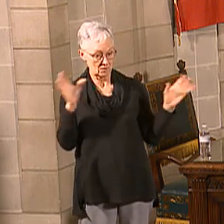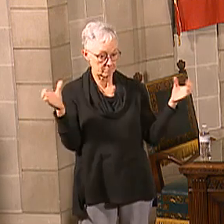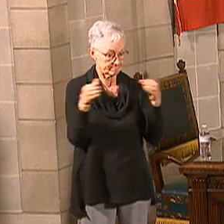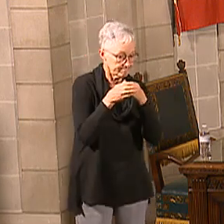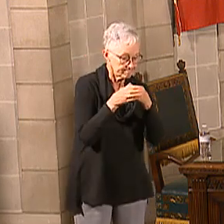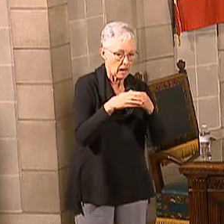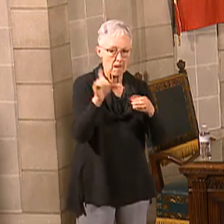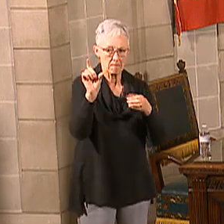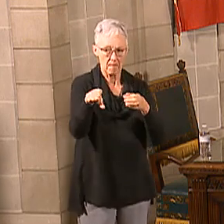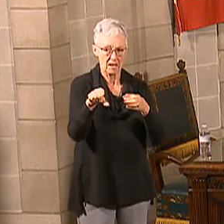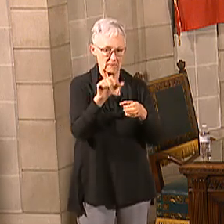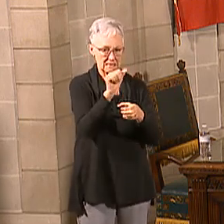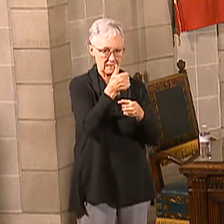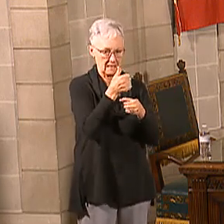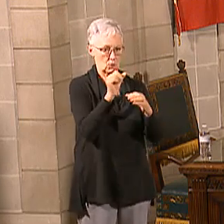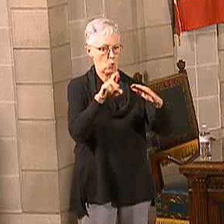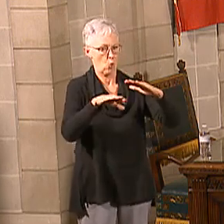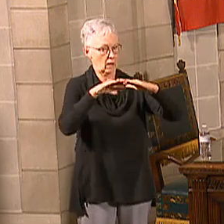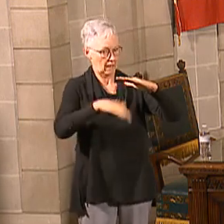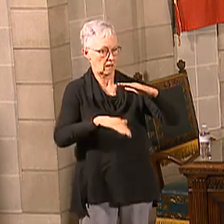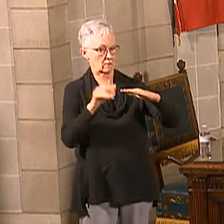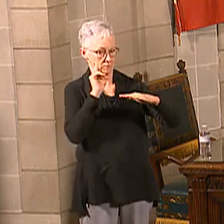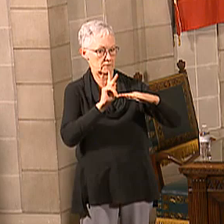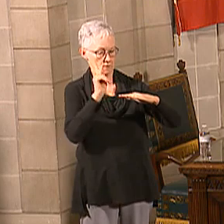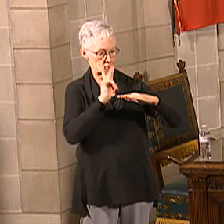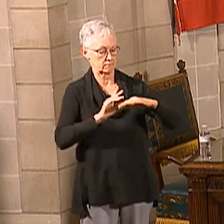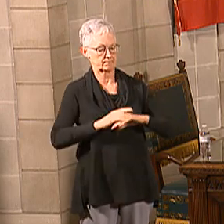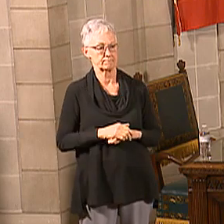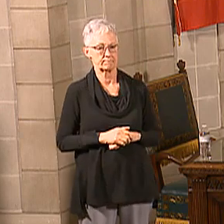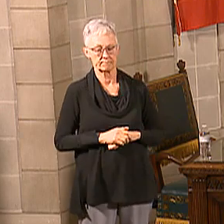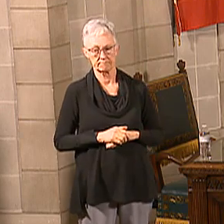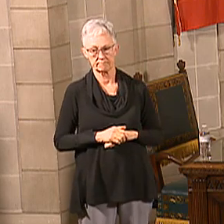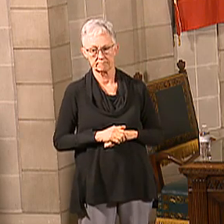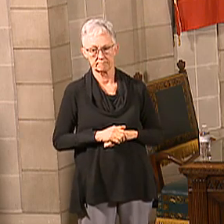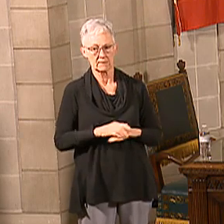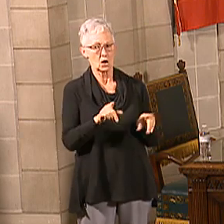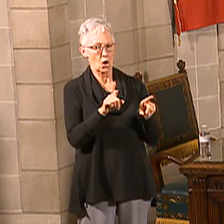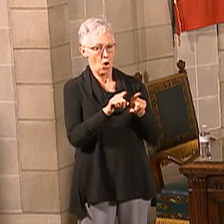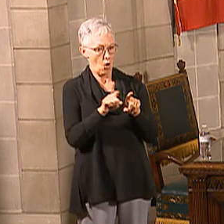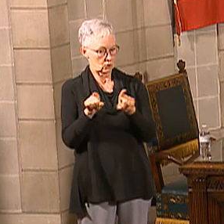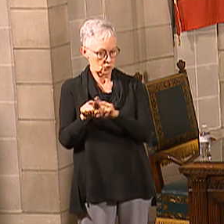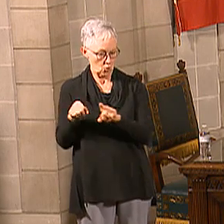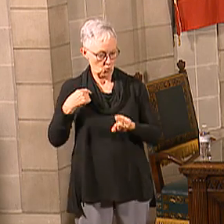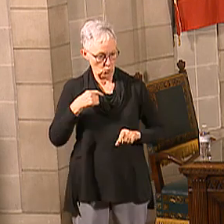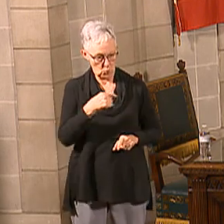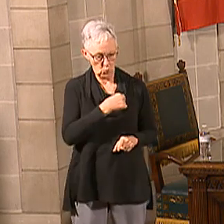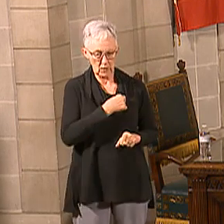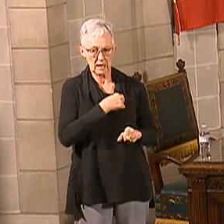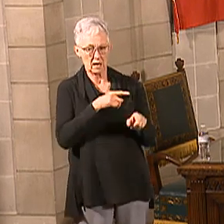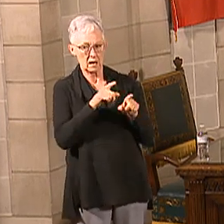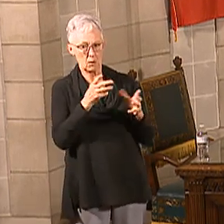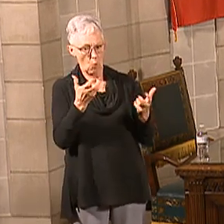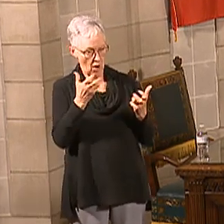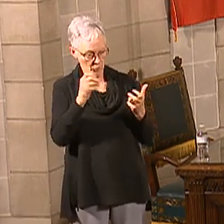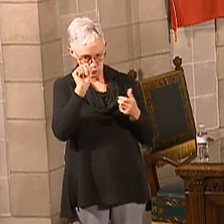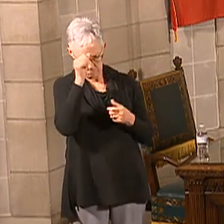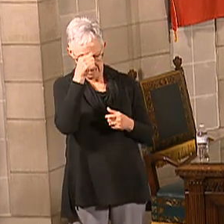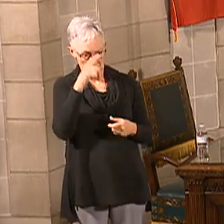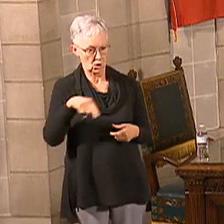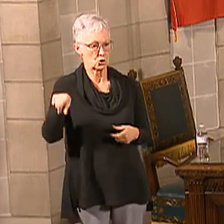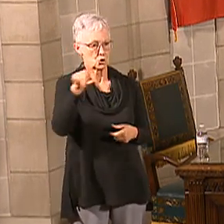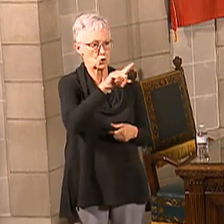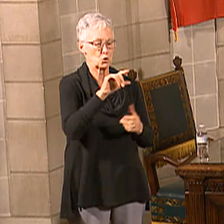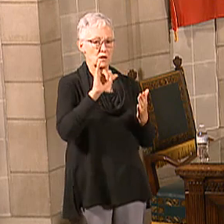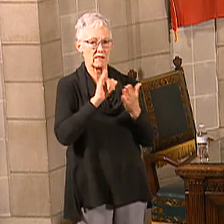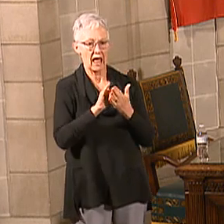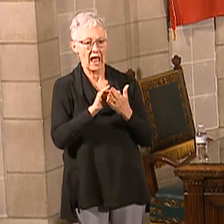The DHM also has been updated to make sure that we're being specific about elective dental procedures and elective veterinarian procedures are also